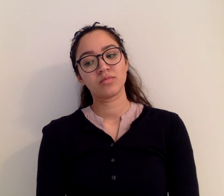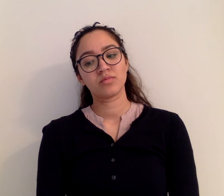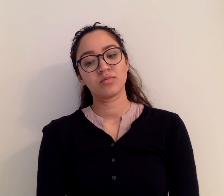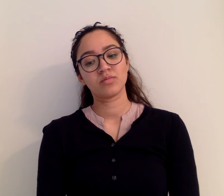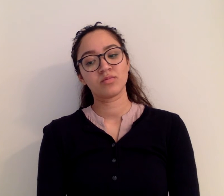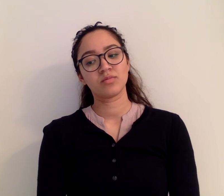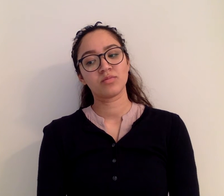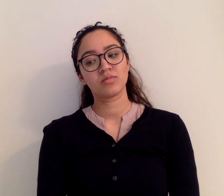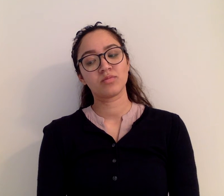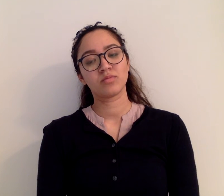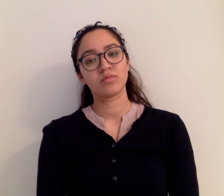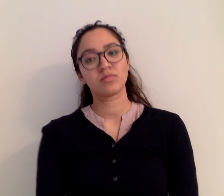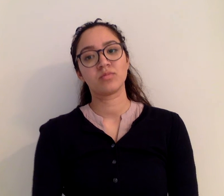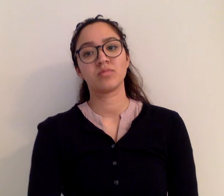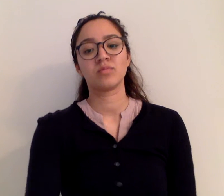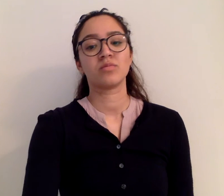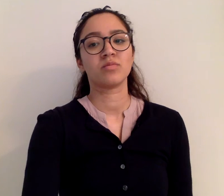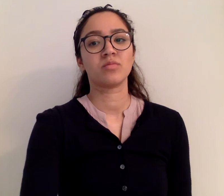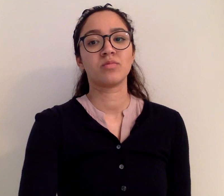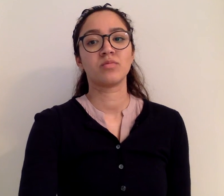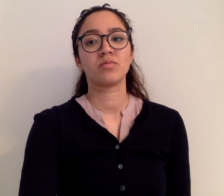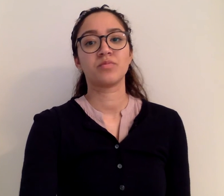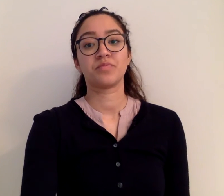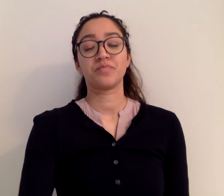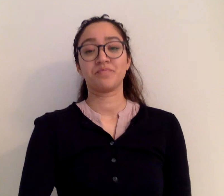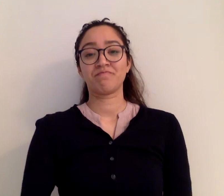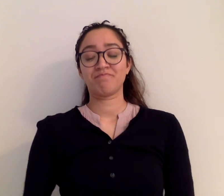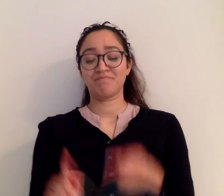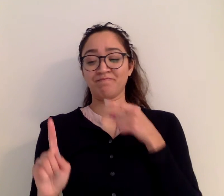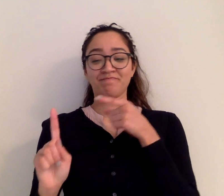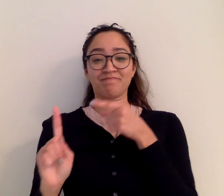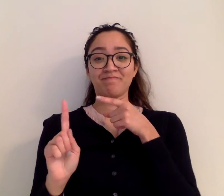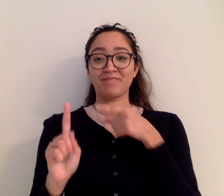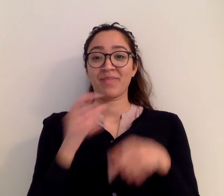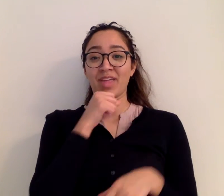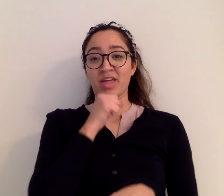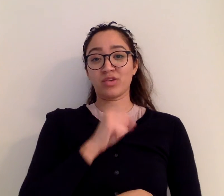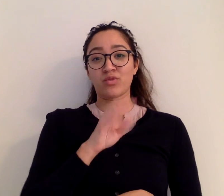2008.